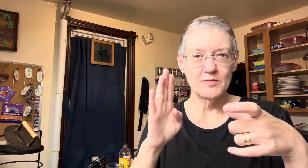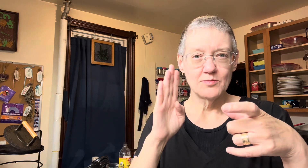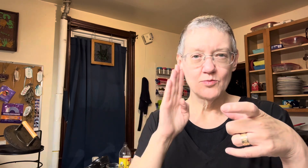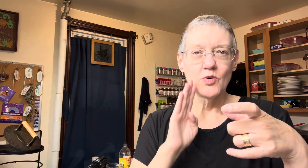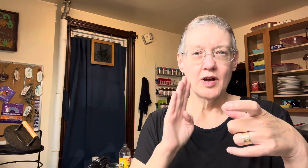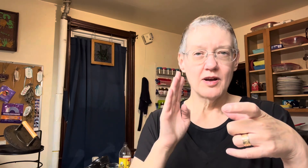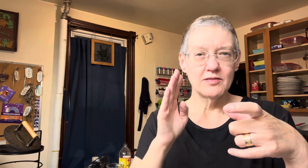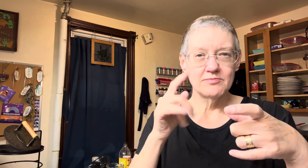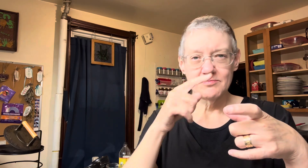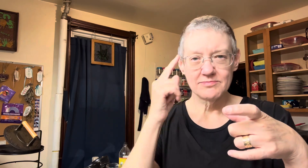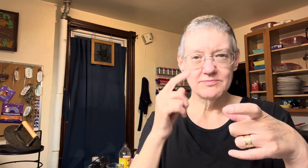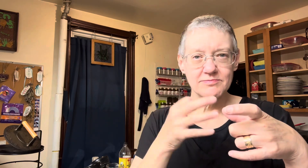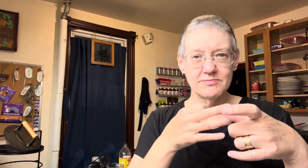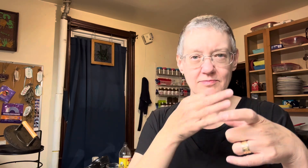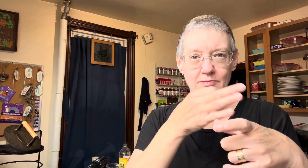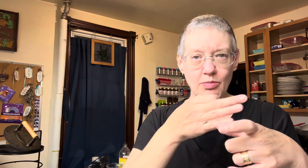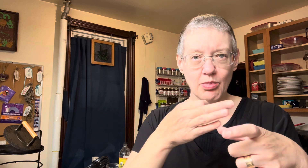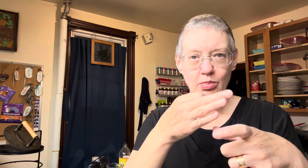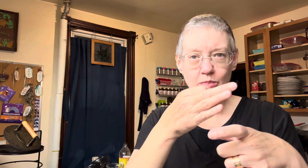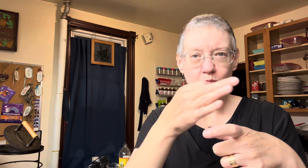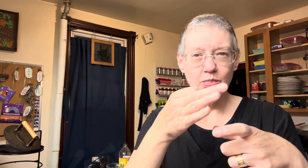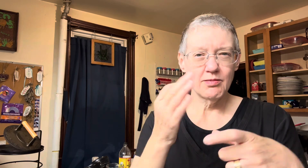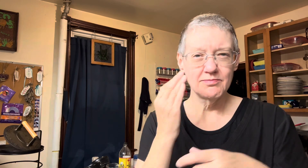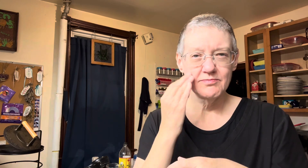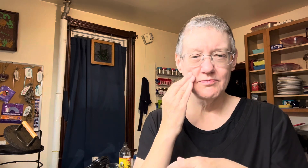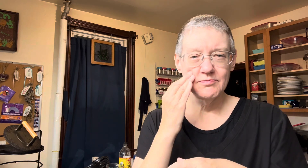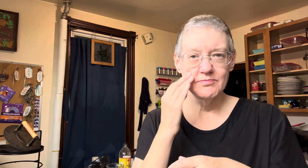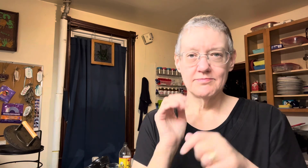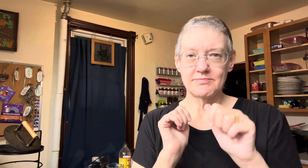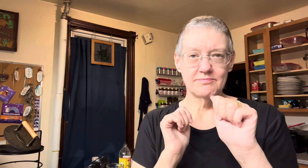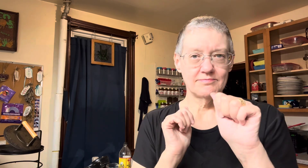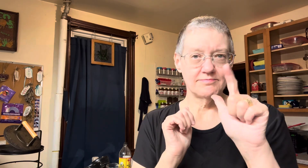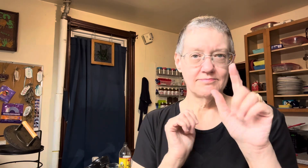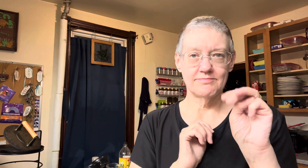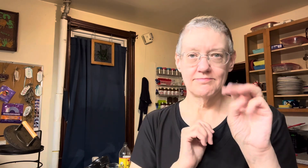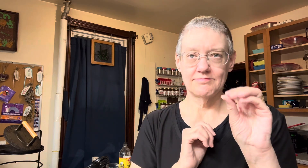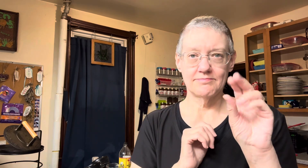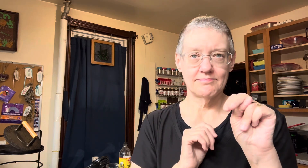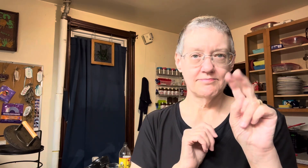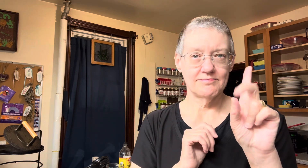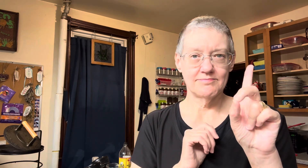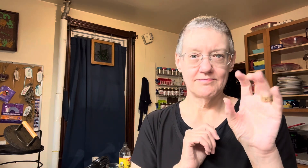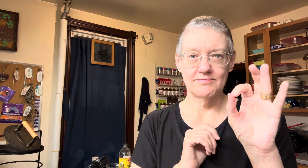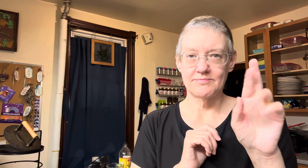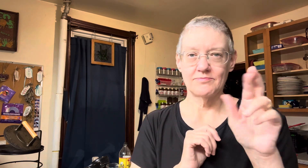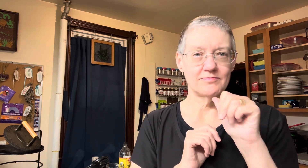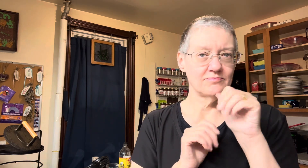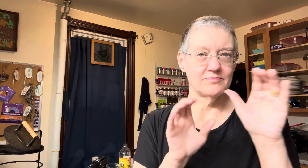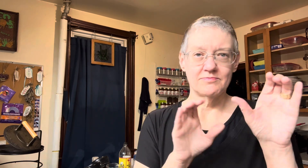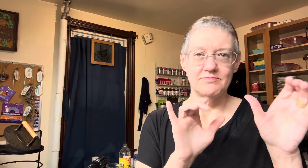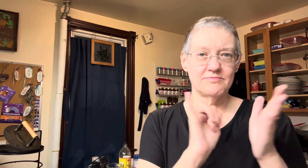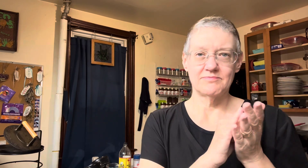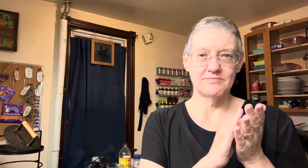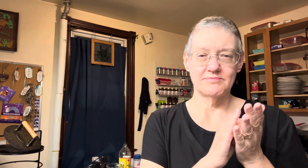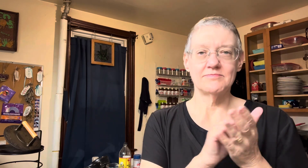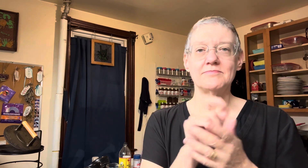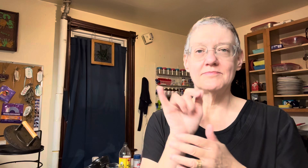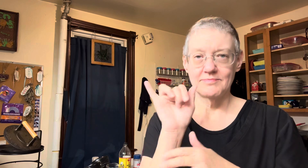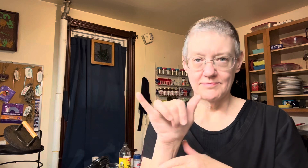flour tortillas have the brown and black spots on them? Almond flour won't do that.